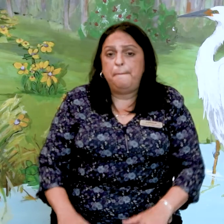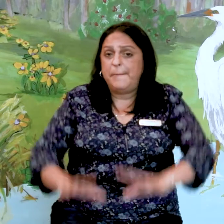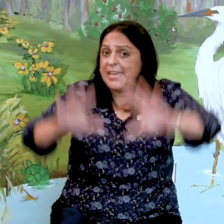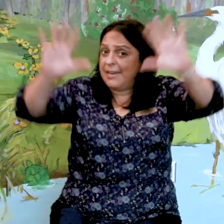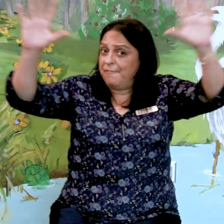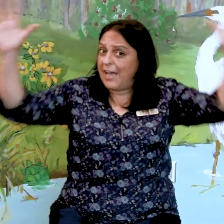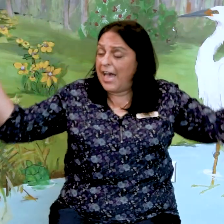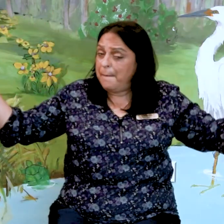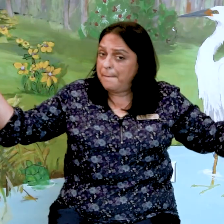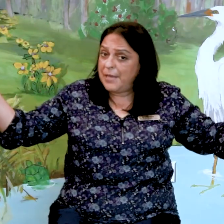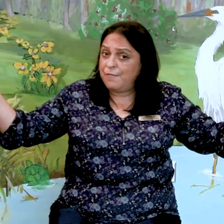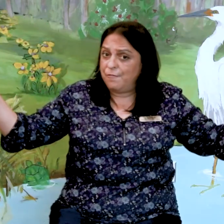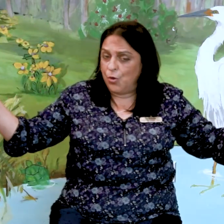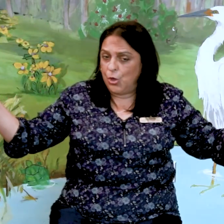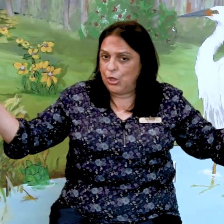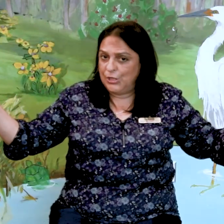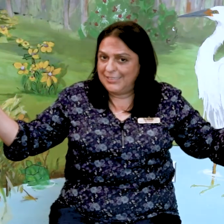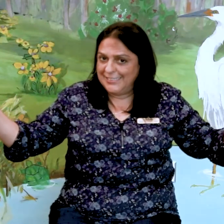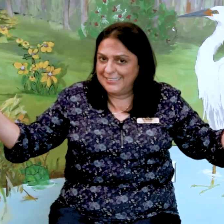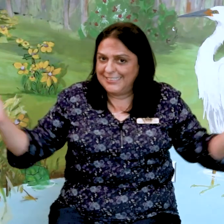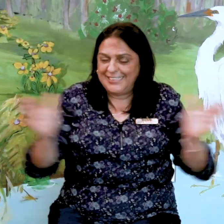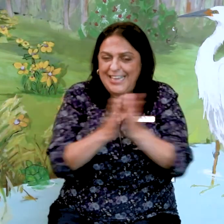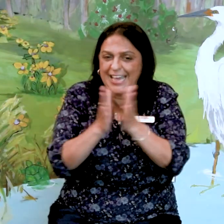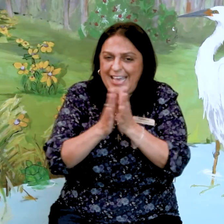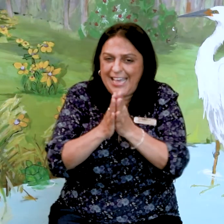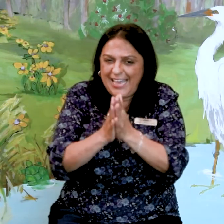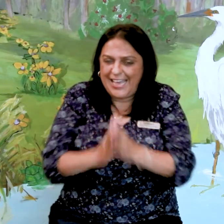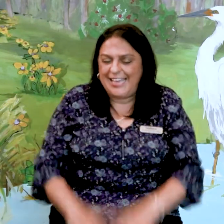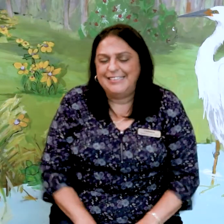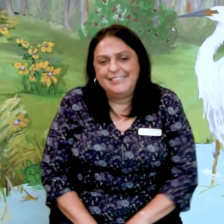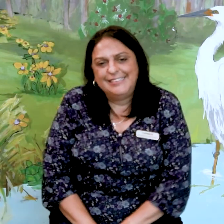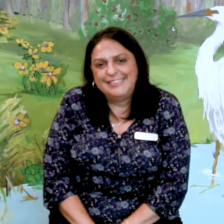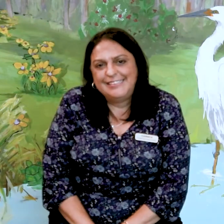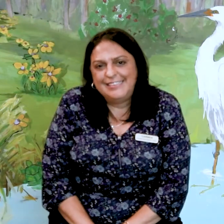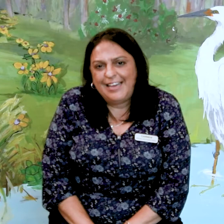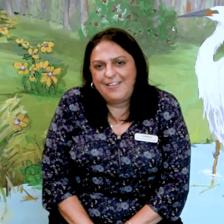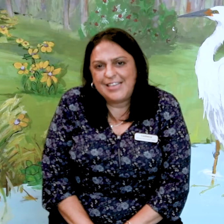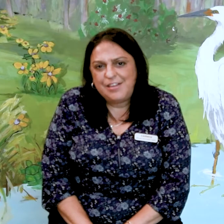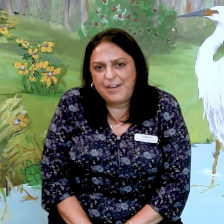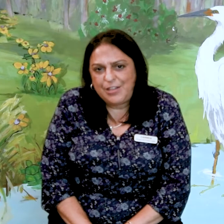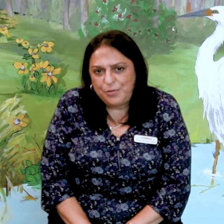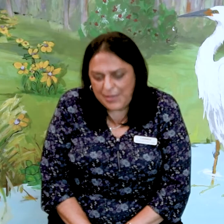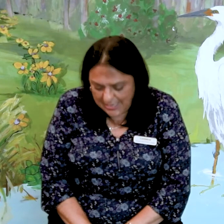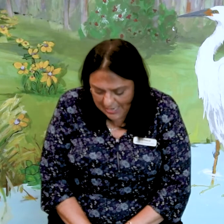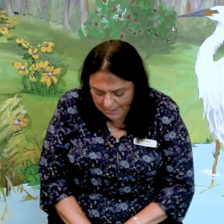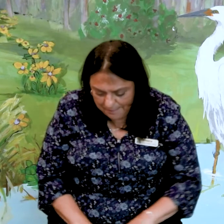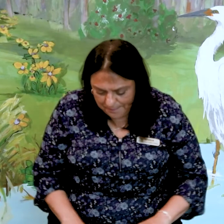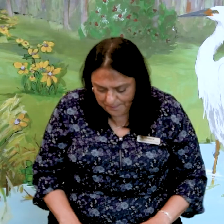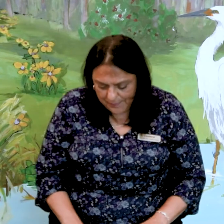pumpkin, happy fall. Yay! You guys are ready to do it again? Okay.